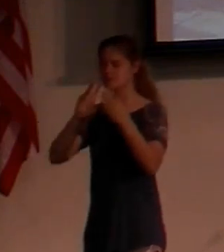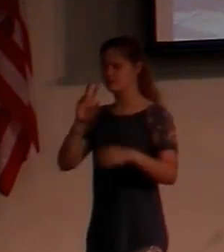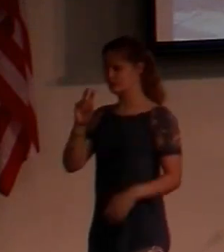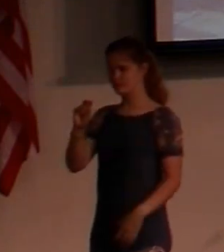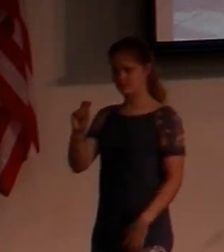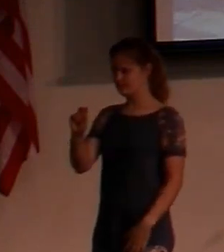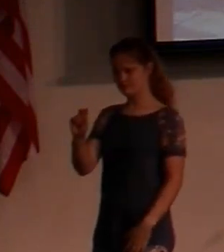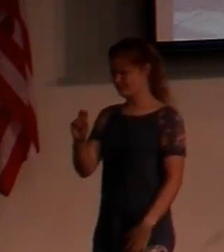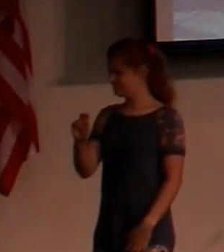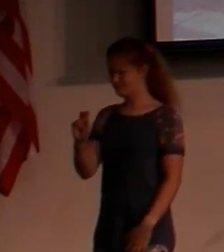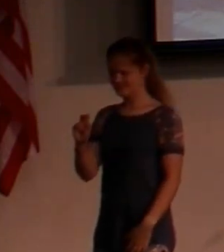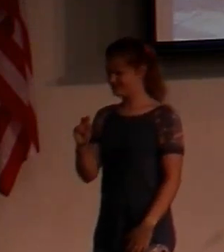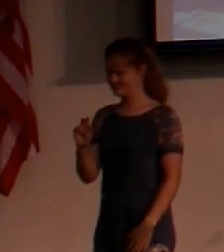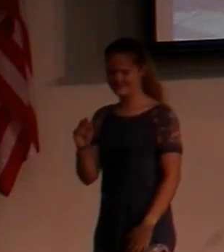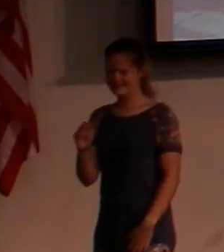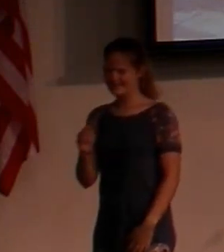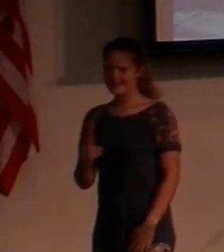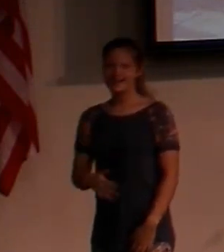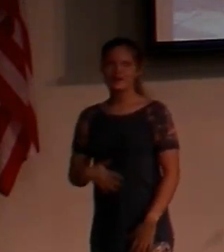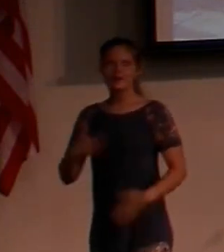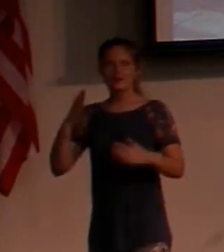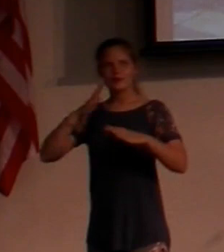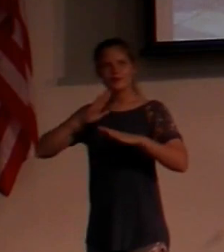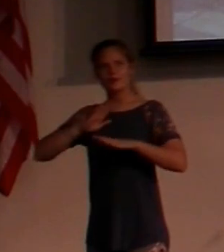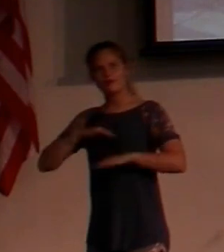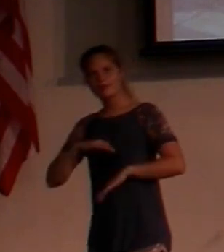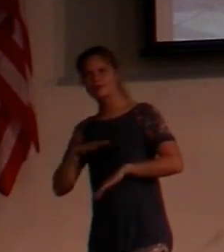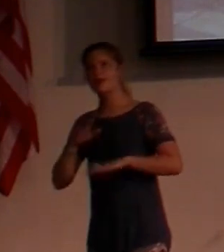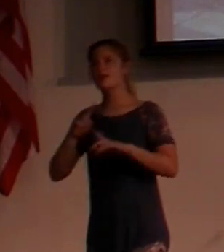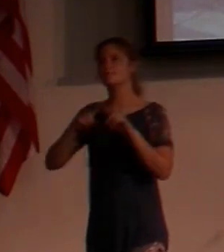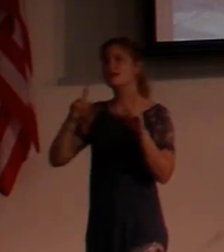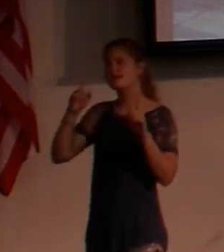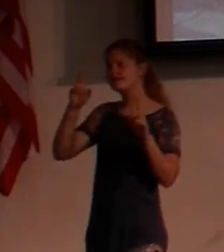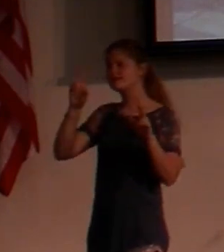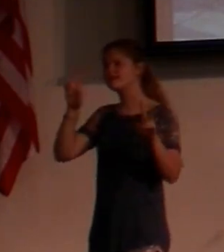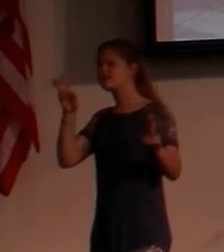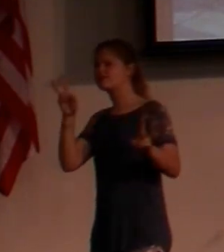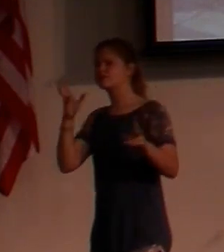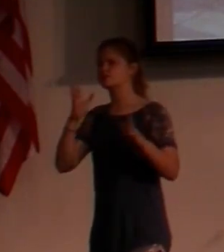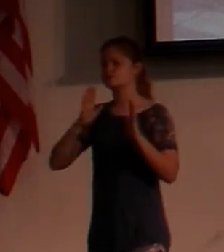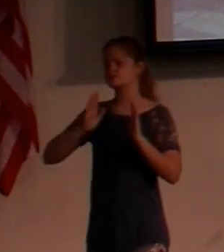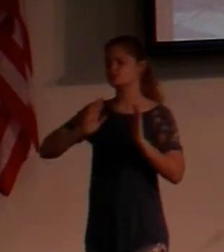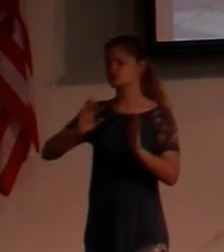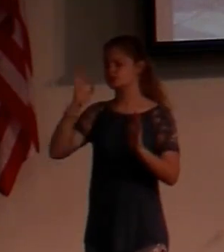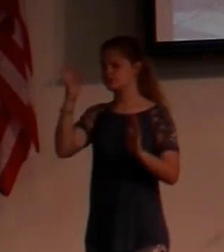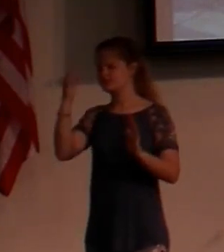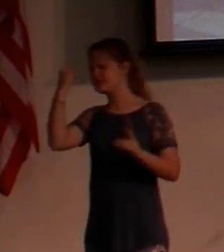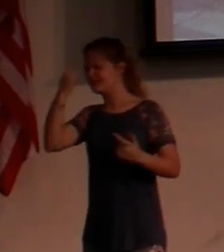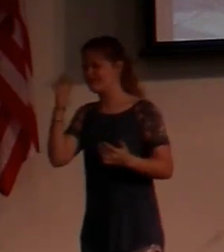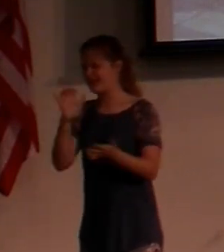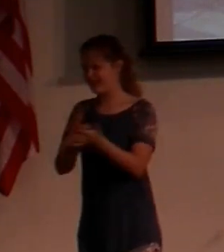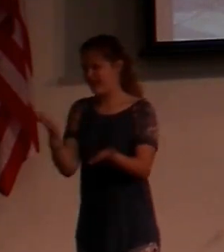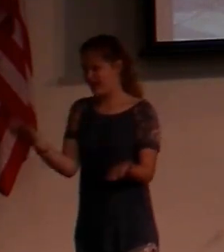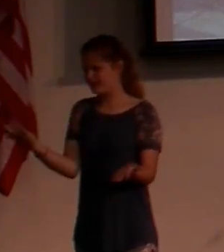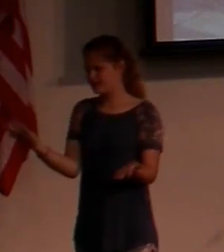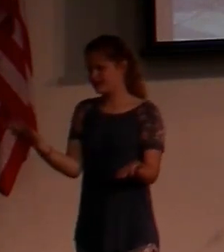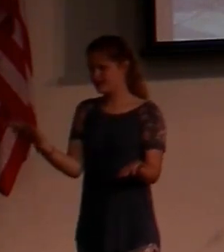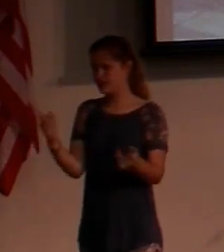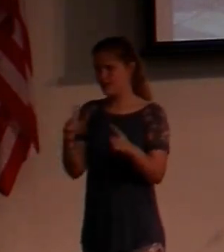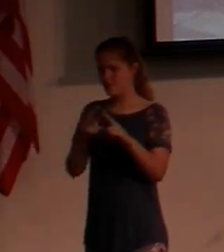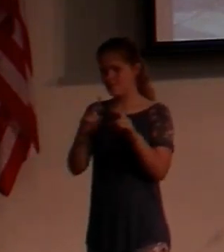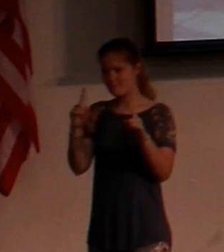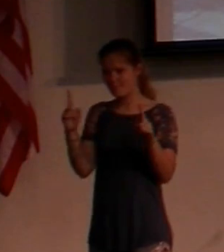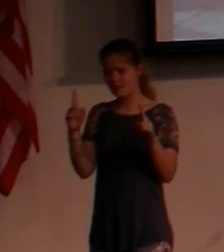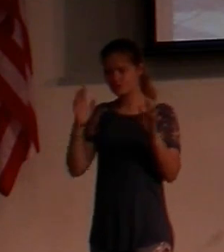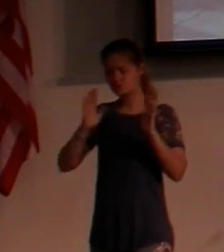did. So I was glad to hear that. But when you hear the term street preaching, that's kind of what you think of. But street preaching in